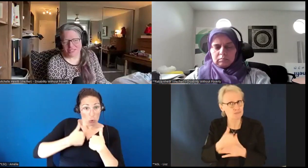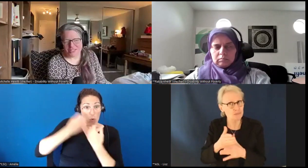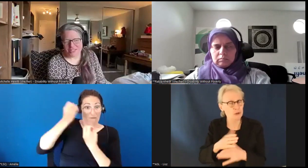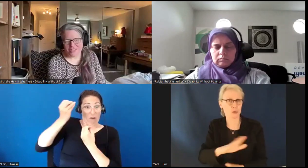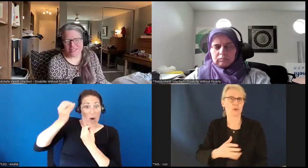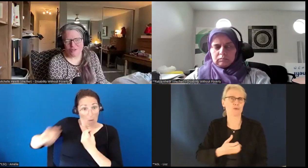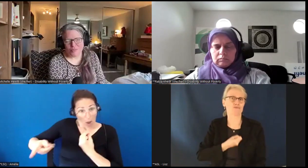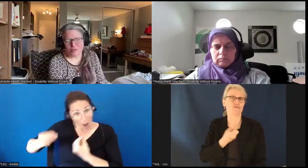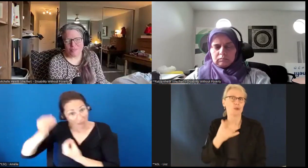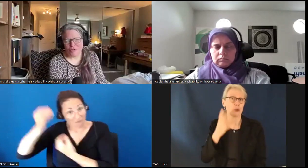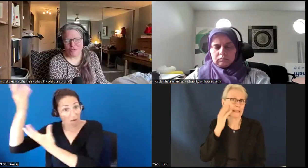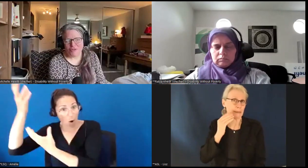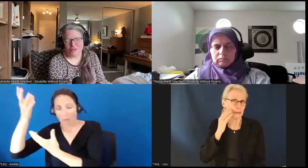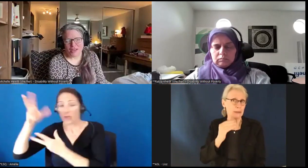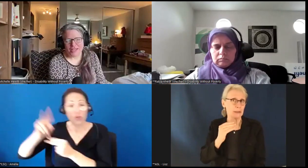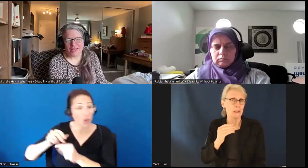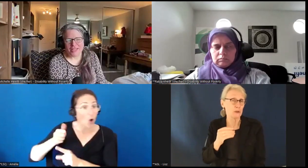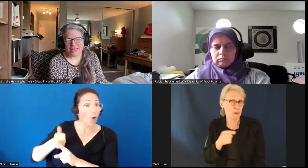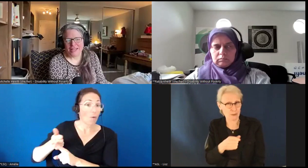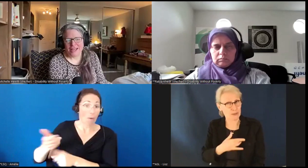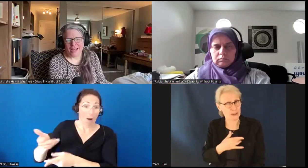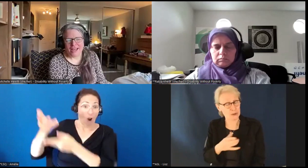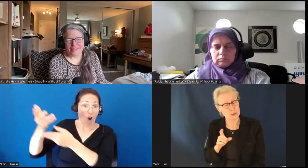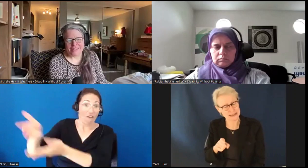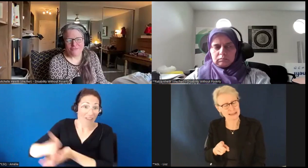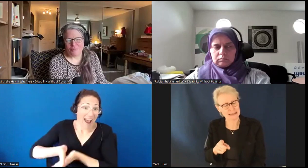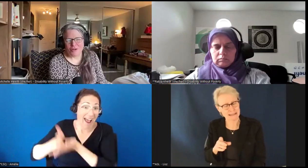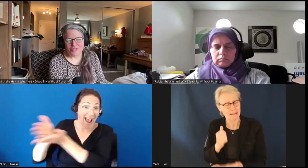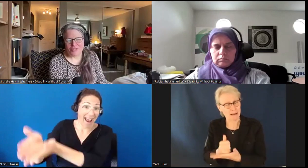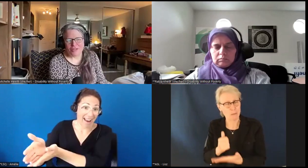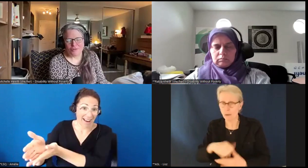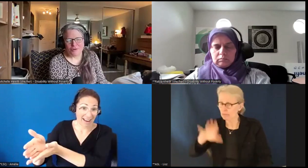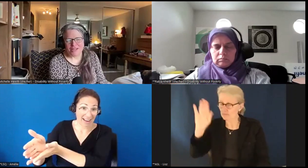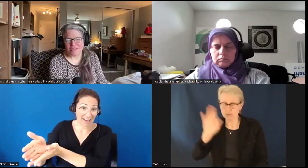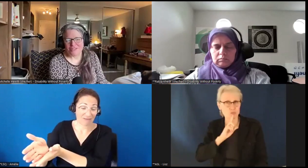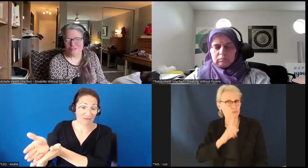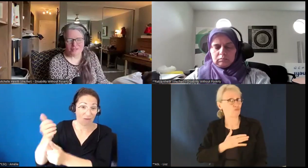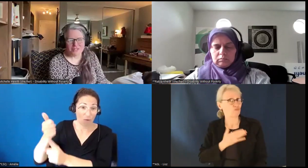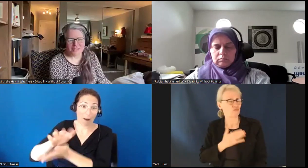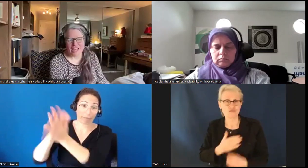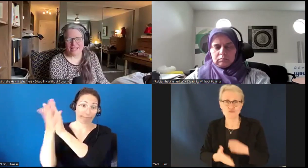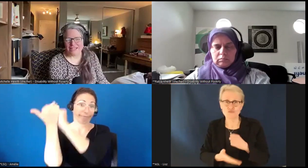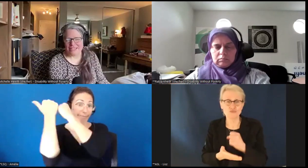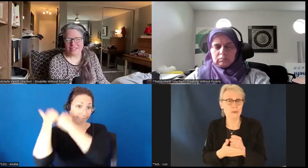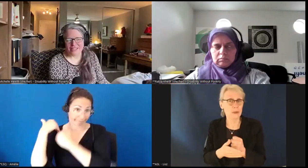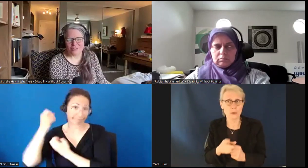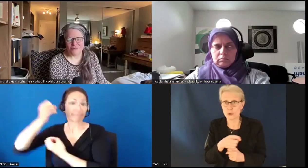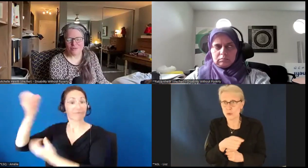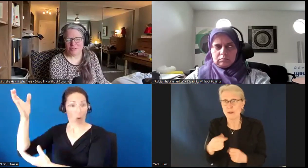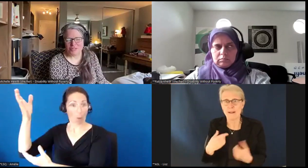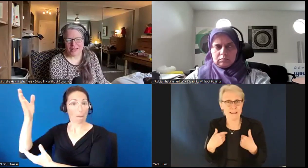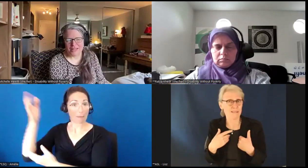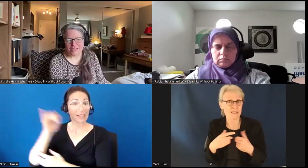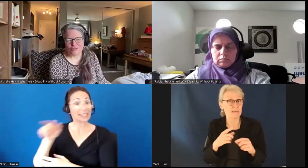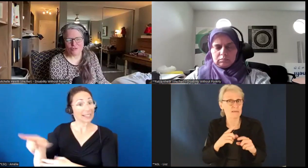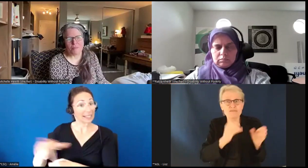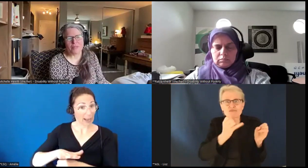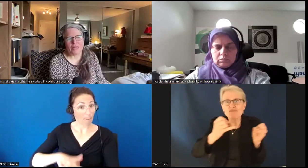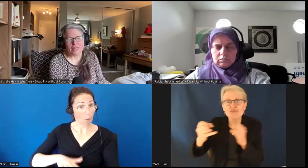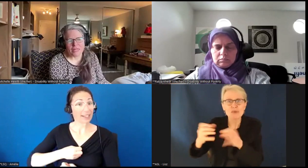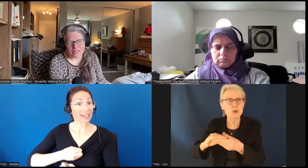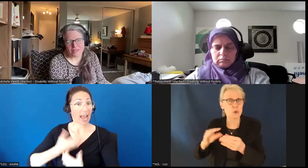offering assistance to people who feel they need it, and everybody who has a story to tell and is comfortable telling their